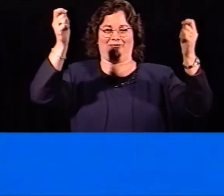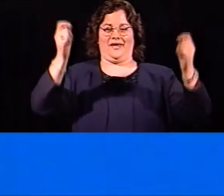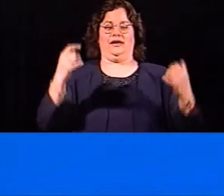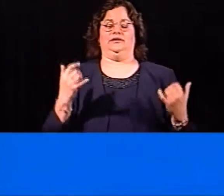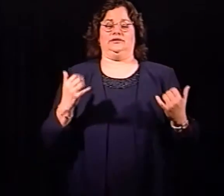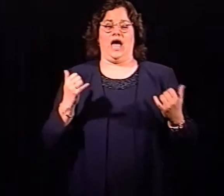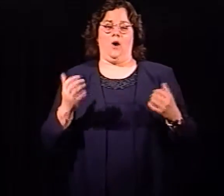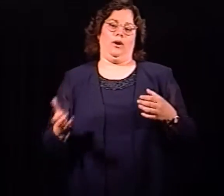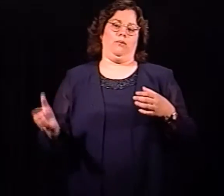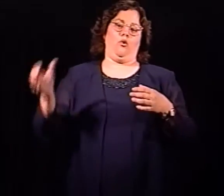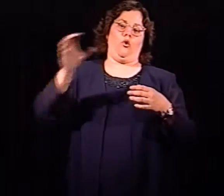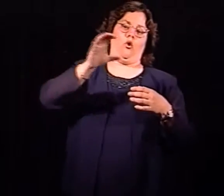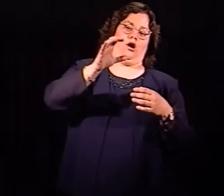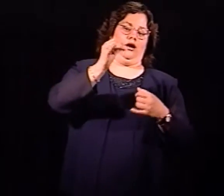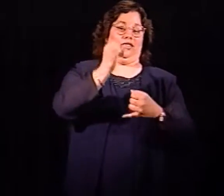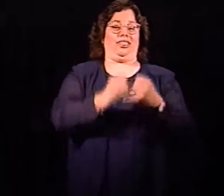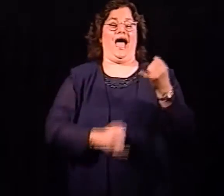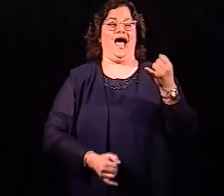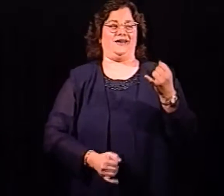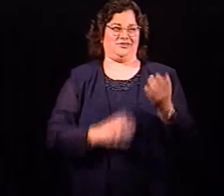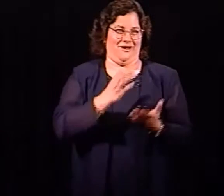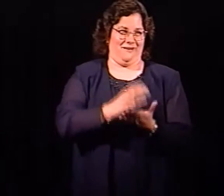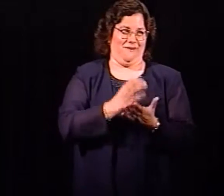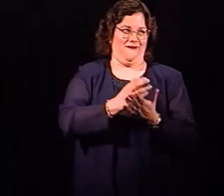We will now pour the last cup of wine.